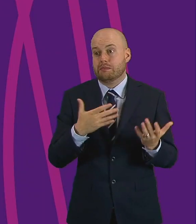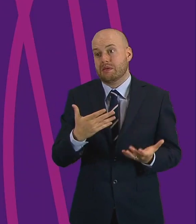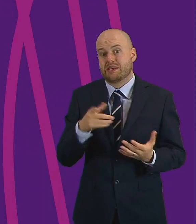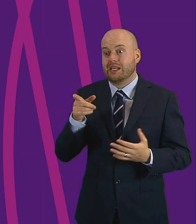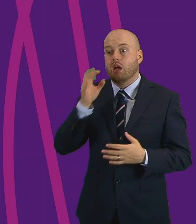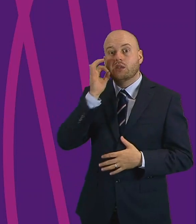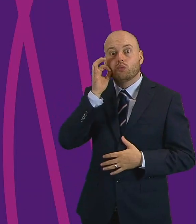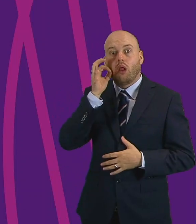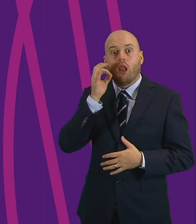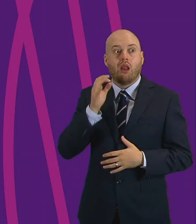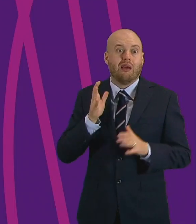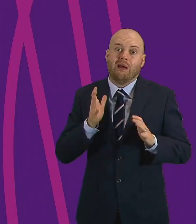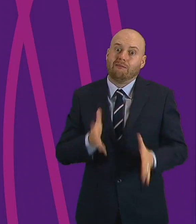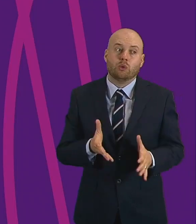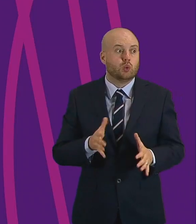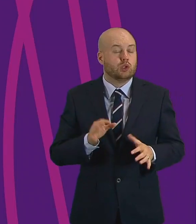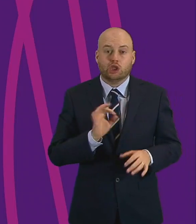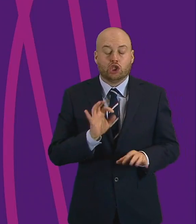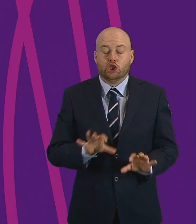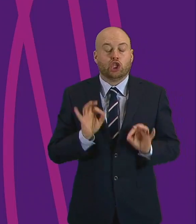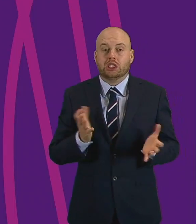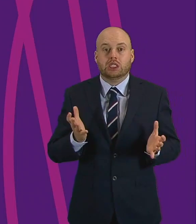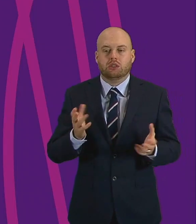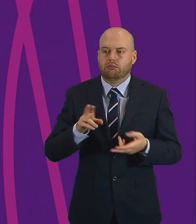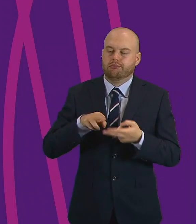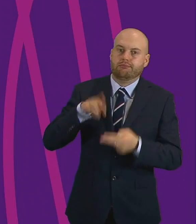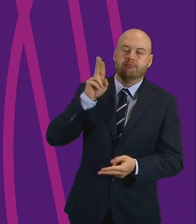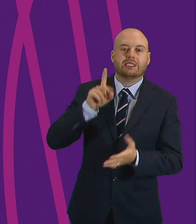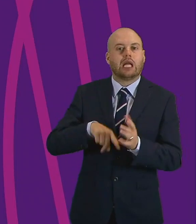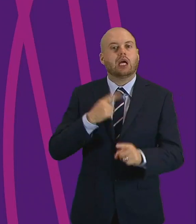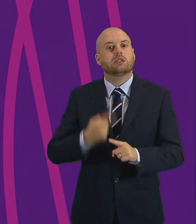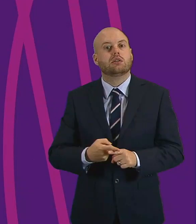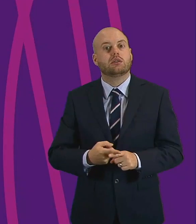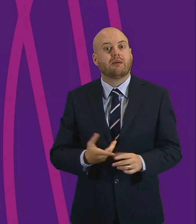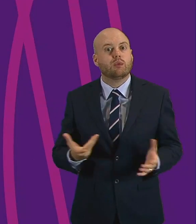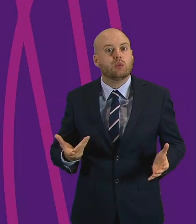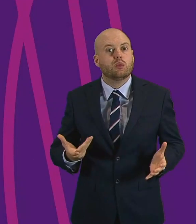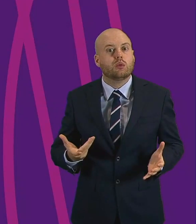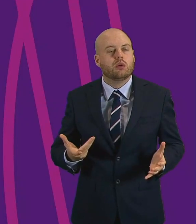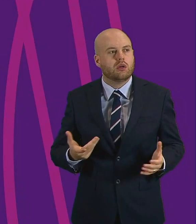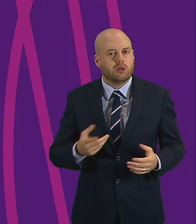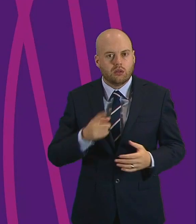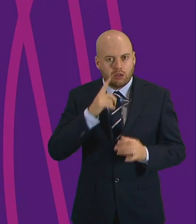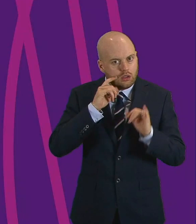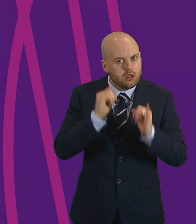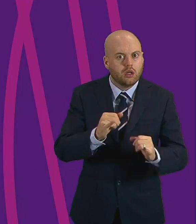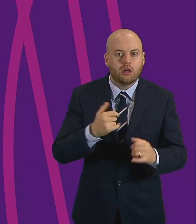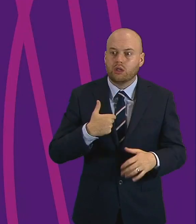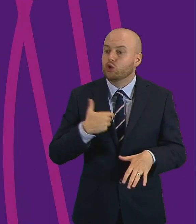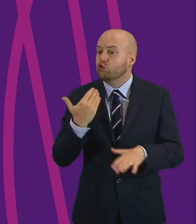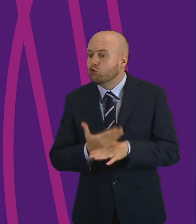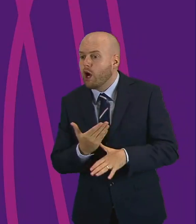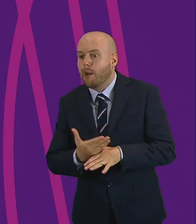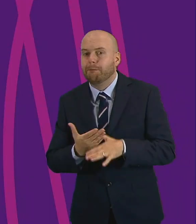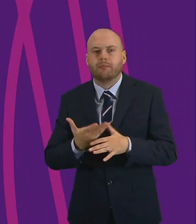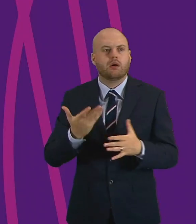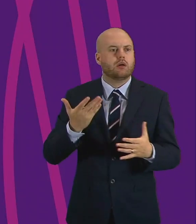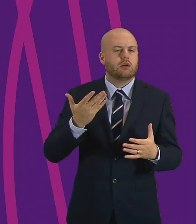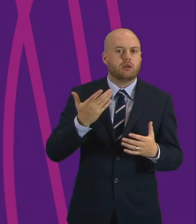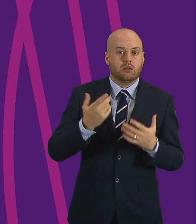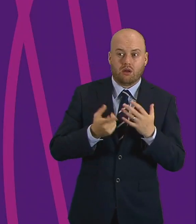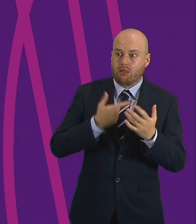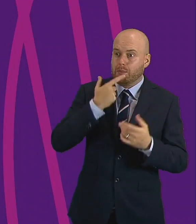It would be cruel, would it not, that the damage caused by lockdown in terms of jobs, mental and physical health, and a